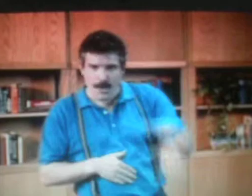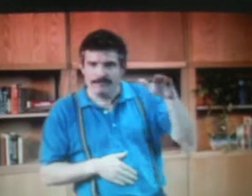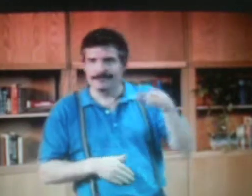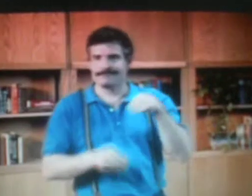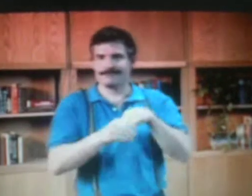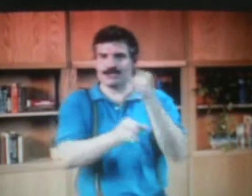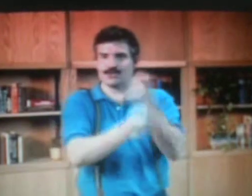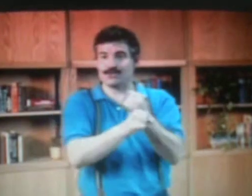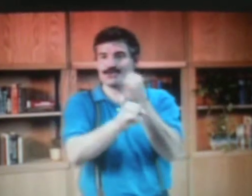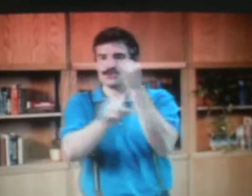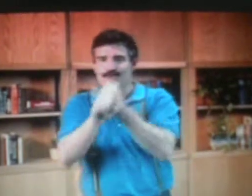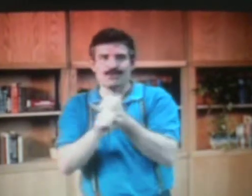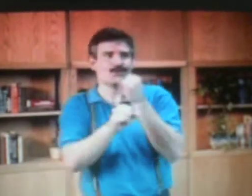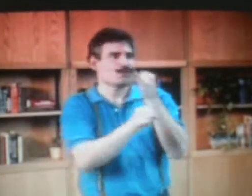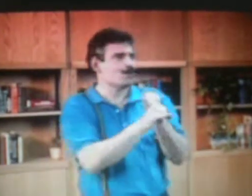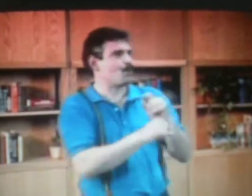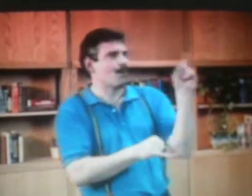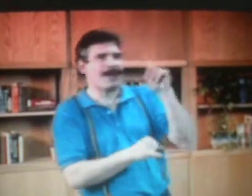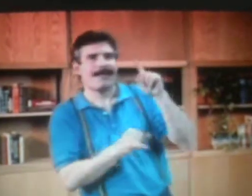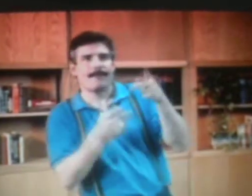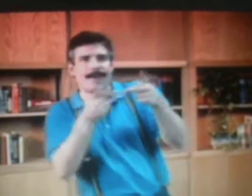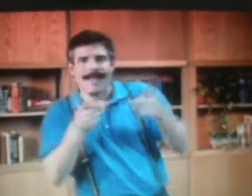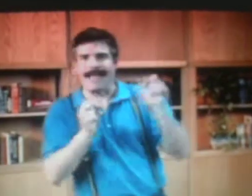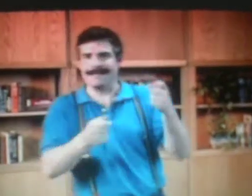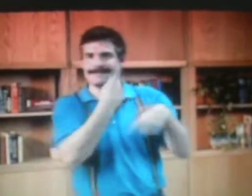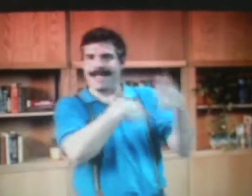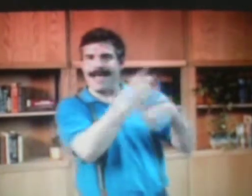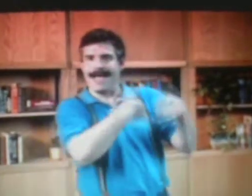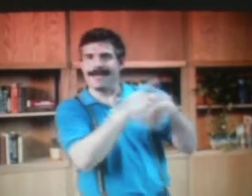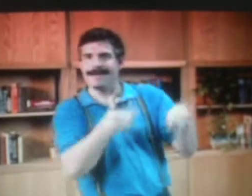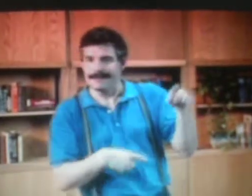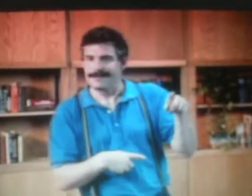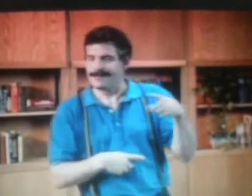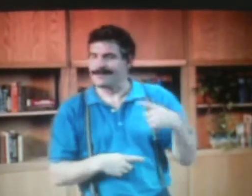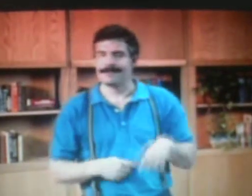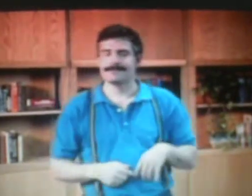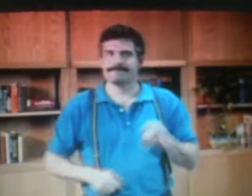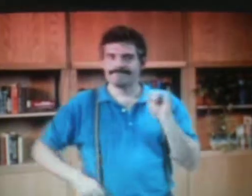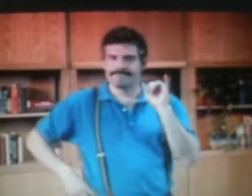up. They grew up in a residential school, where a place where it's always signing.